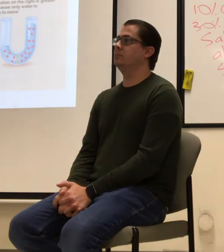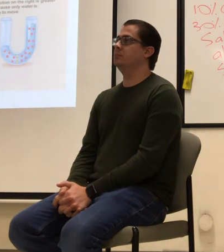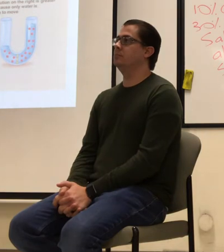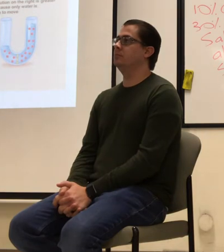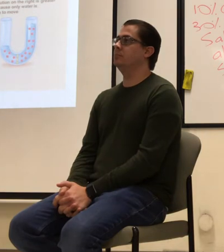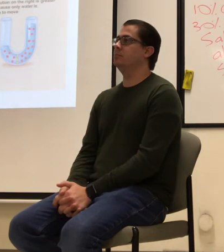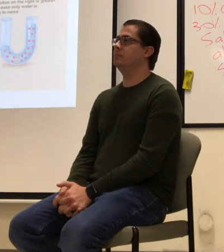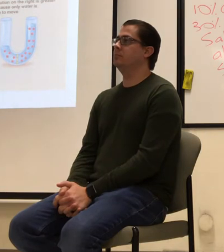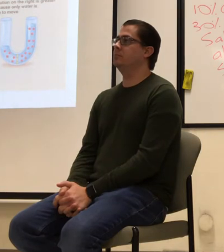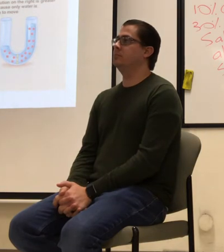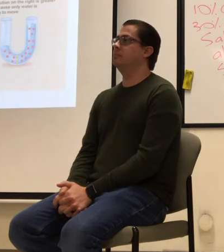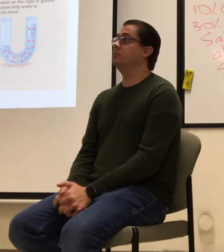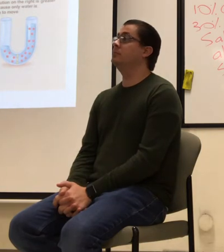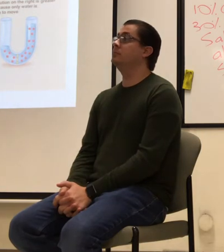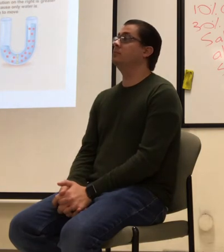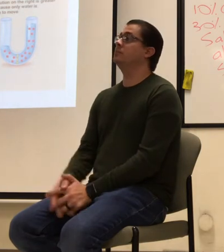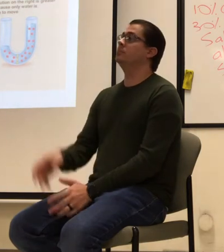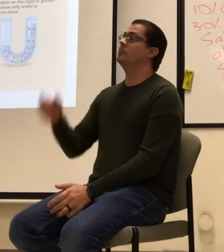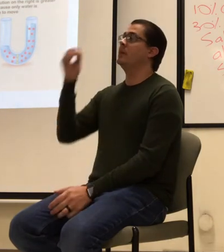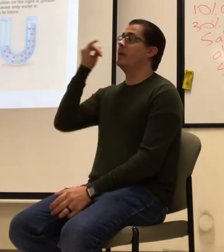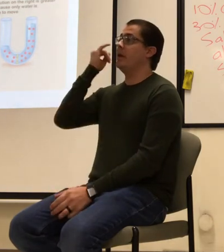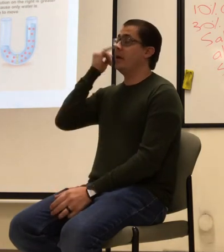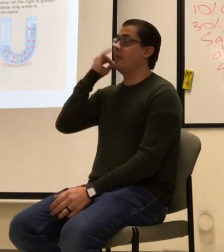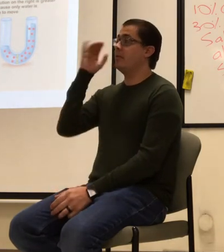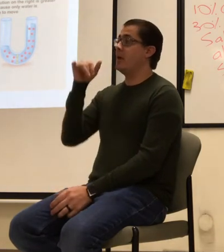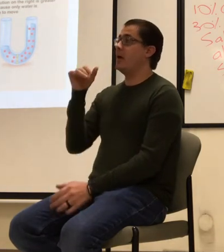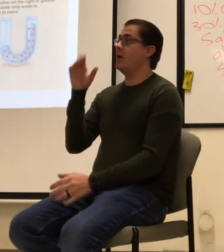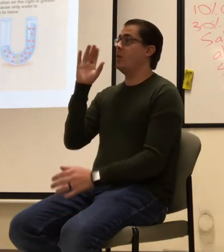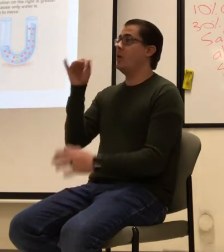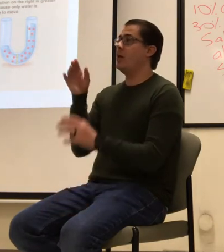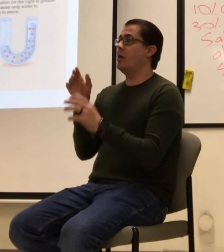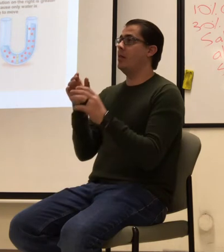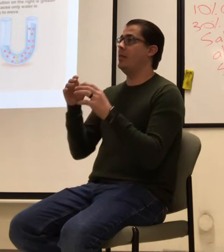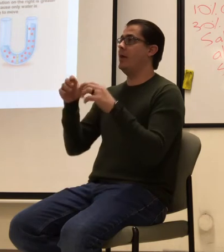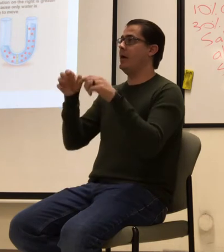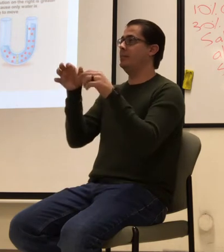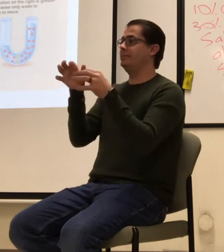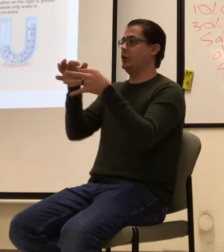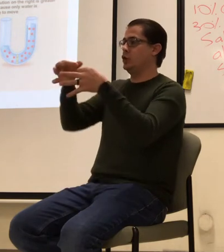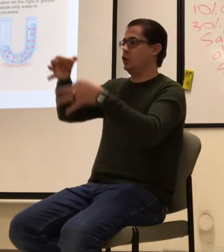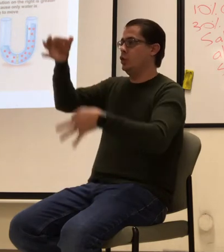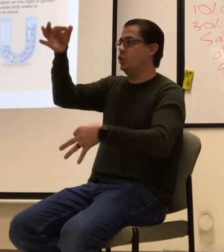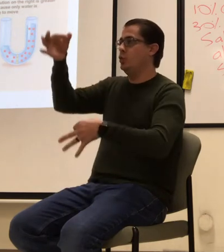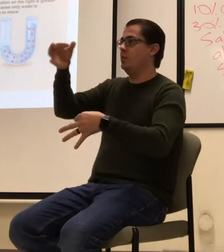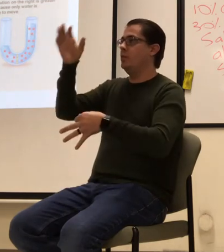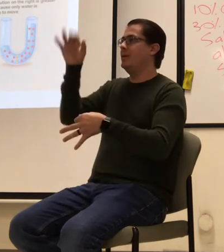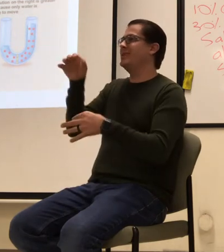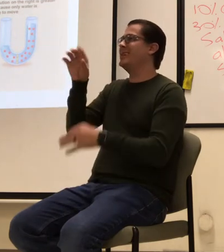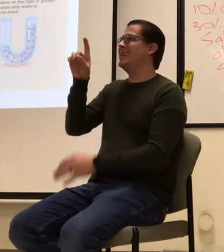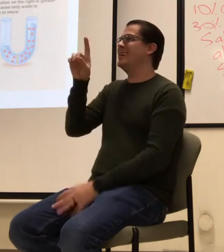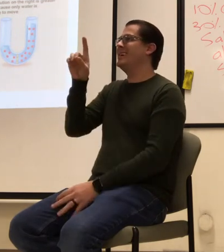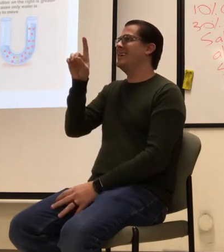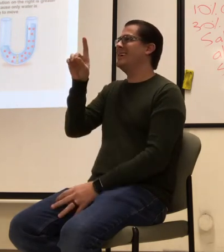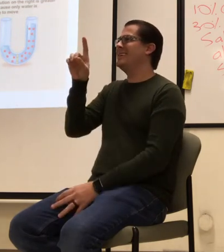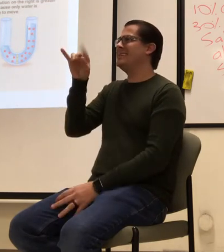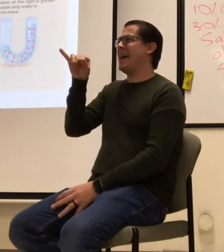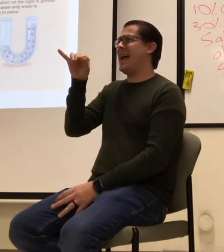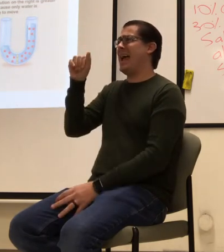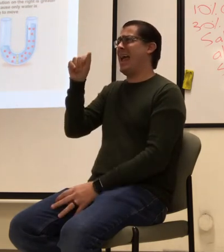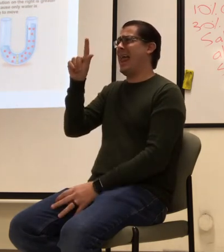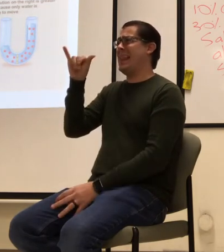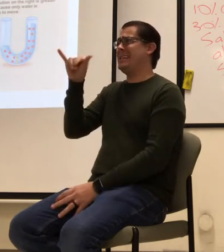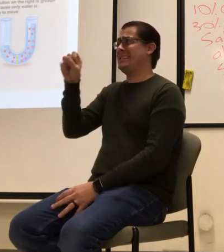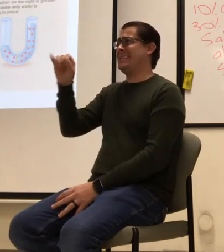of the dialysis tubing. That's what this tubing is. It's a dialysis tubing.